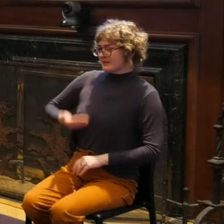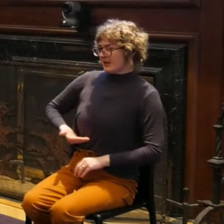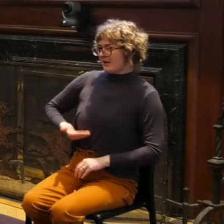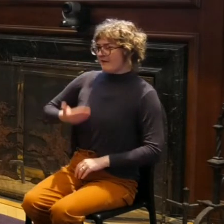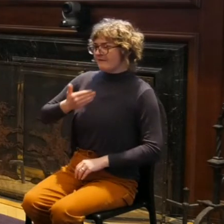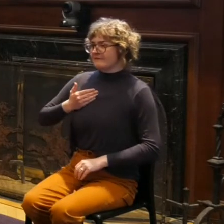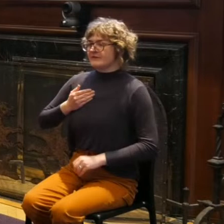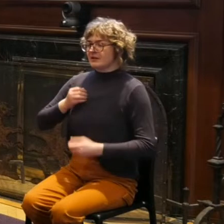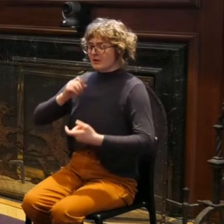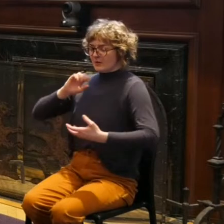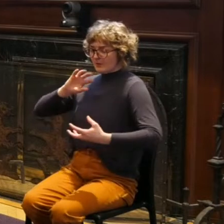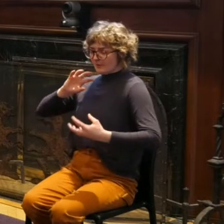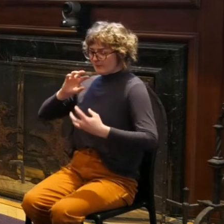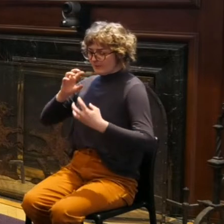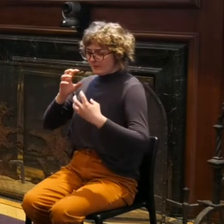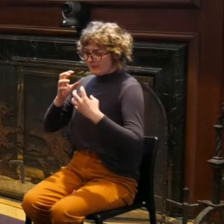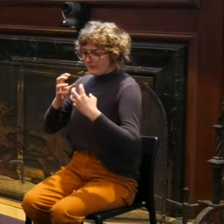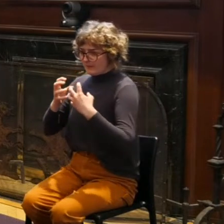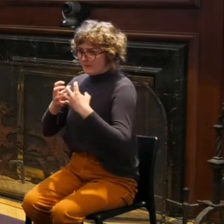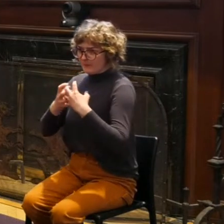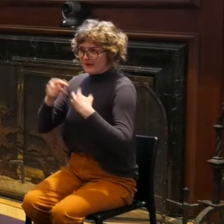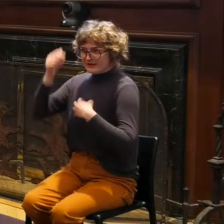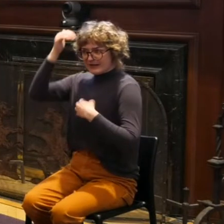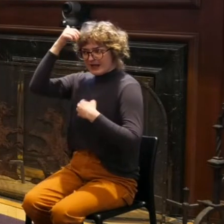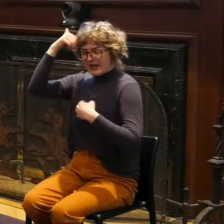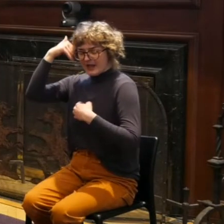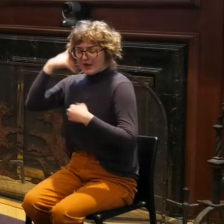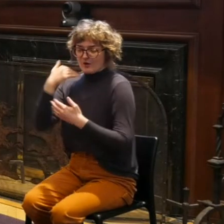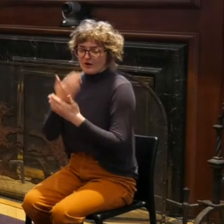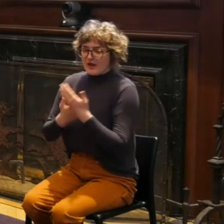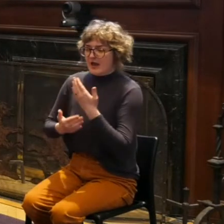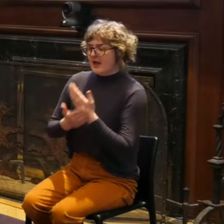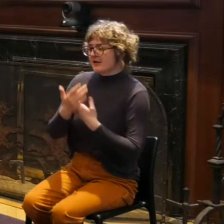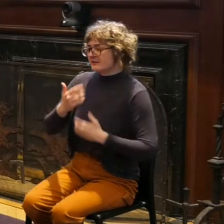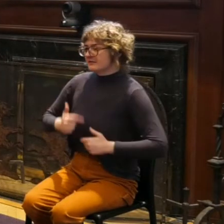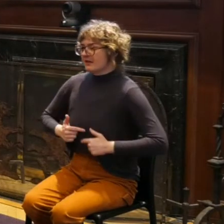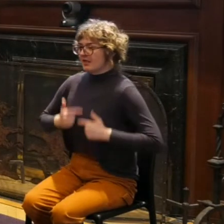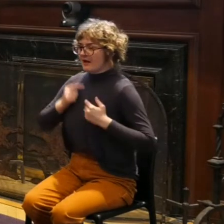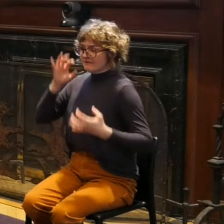cunningly twined through our hair, hands, lives.